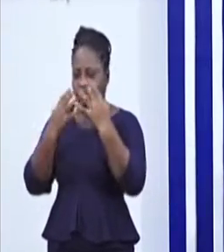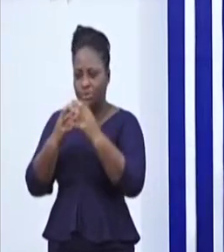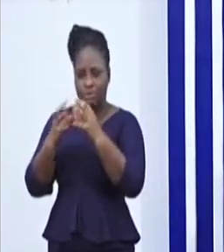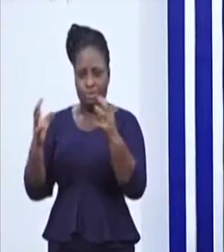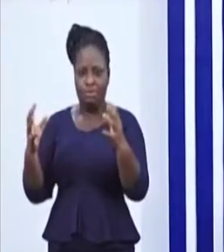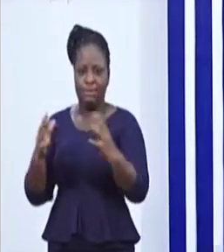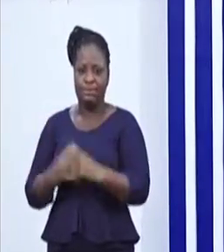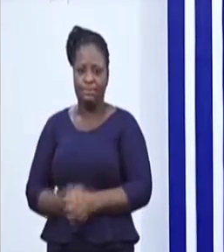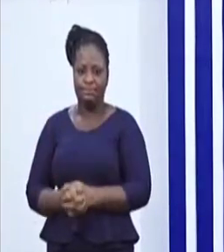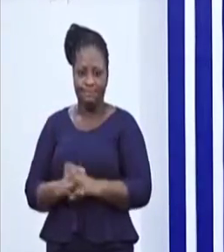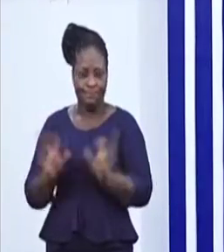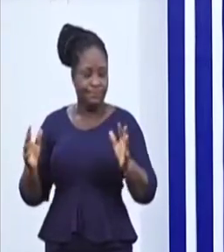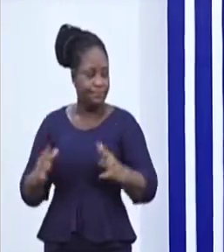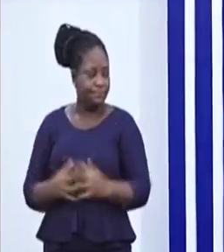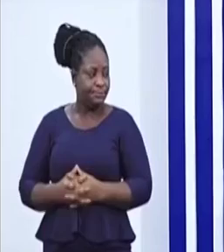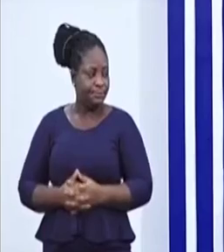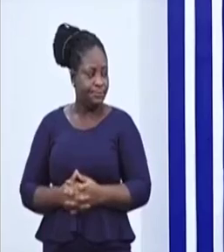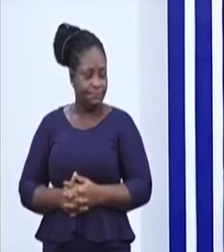much.